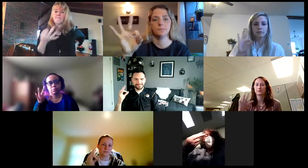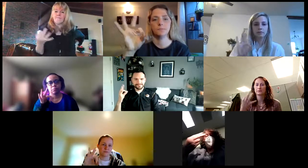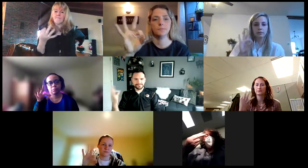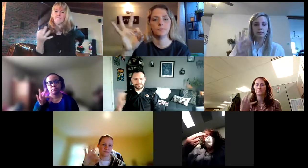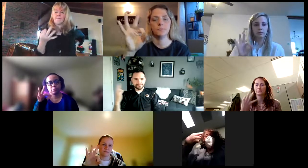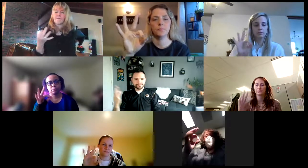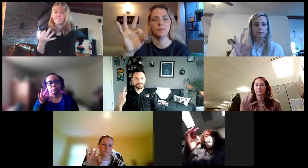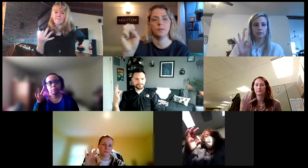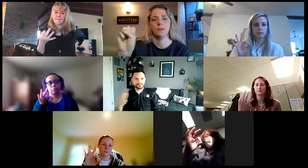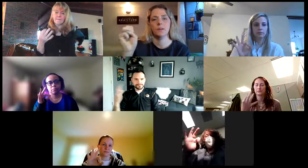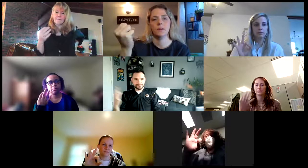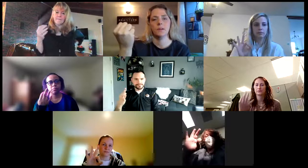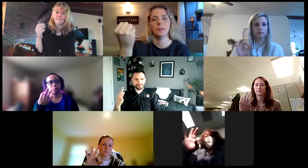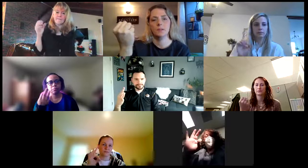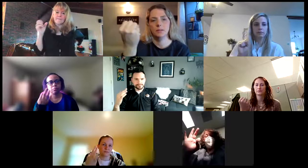Friday,